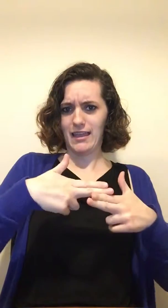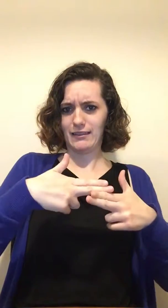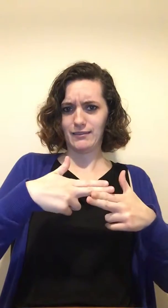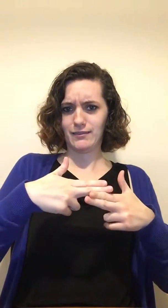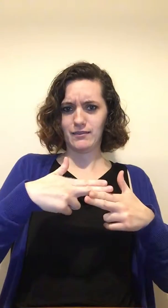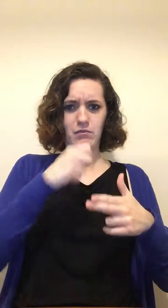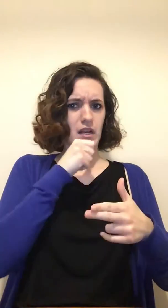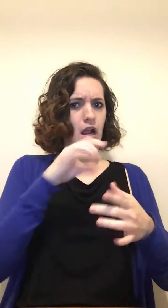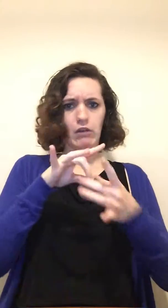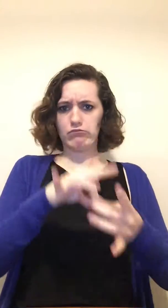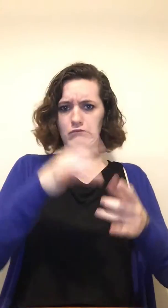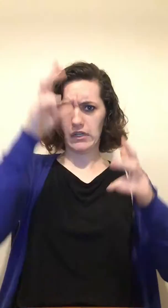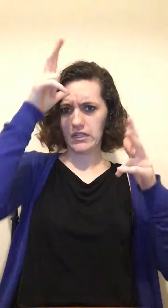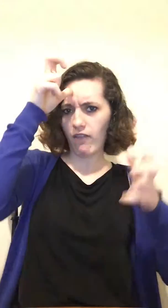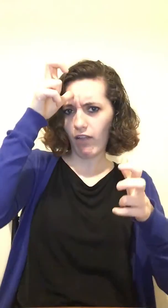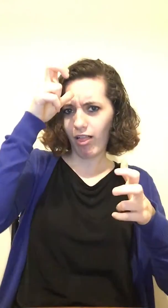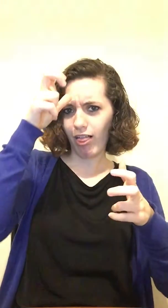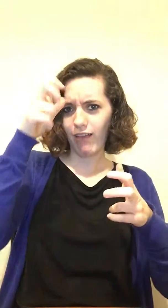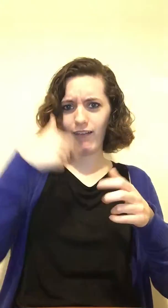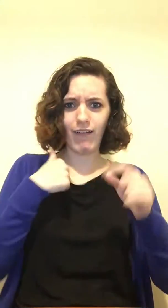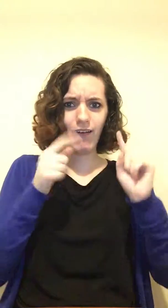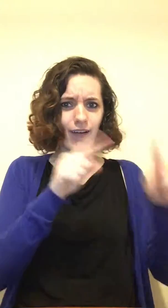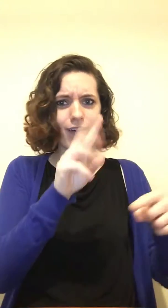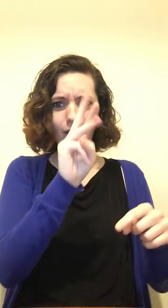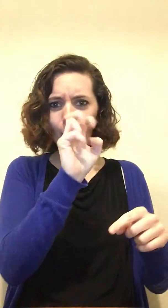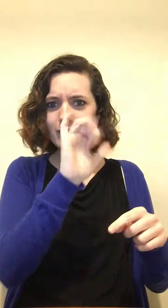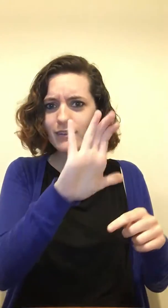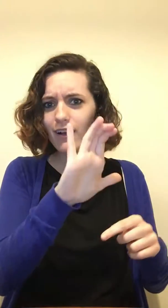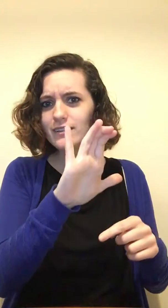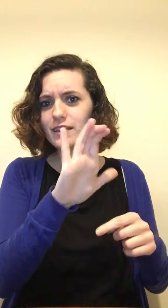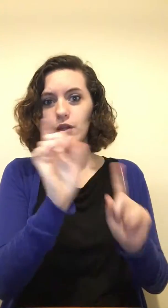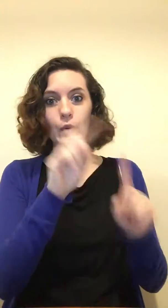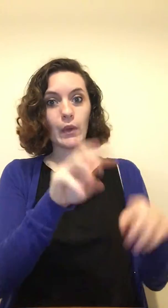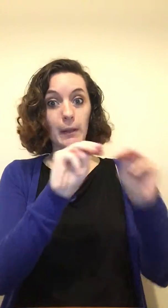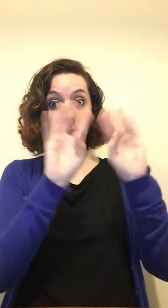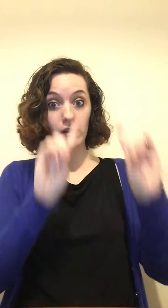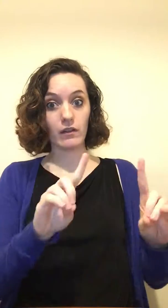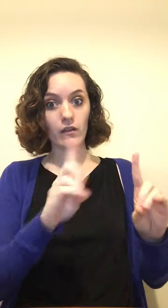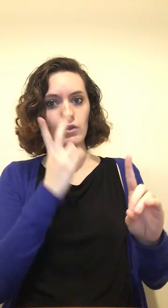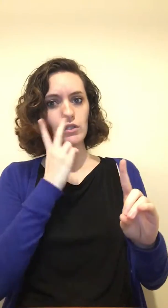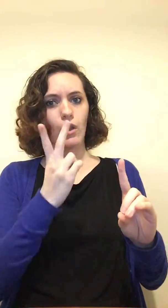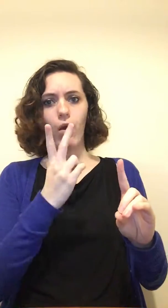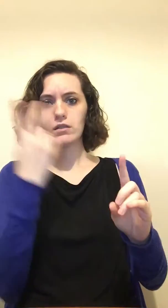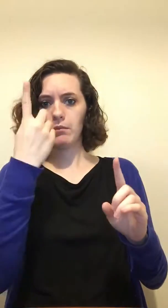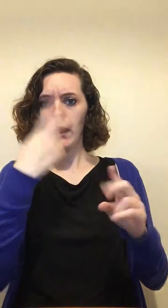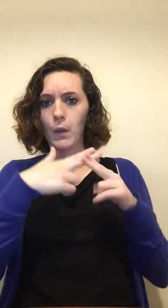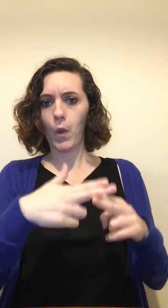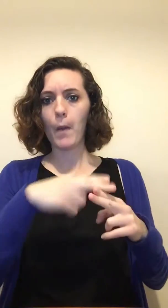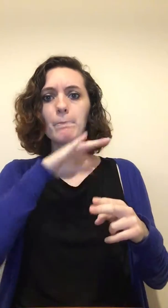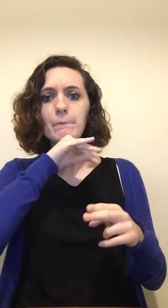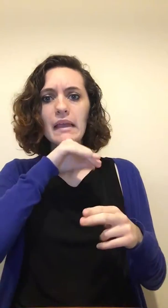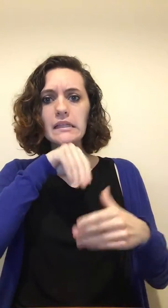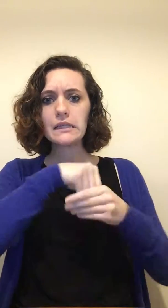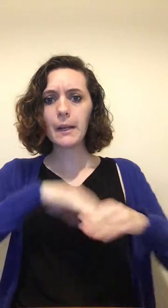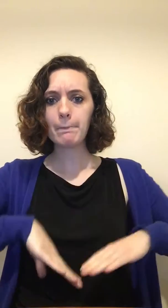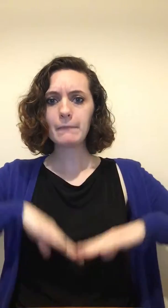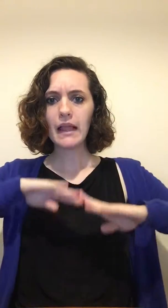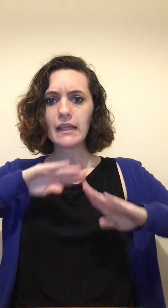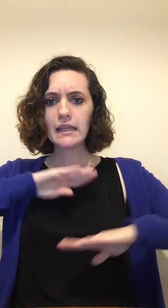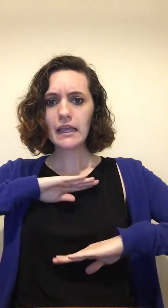And then when I went to Wisconsin, I went to McDonald's, and then I saw pigs in blanket. I said, "Wow, what in the world is